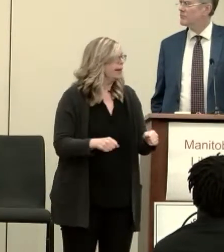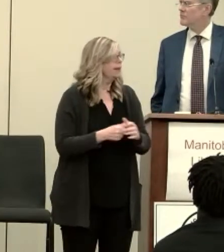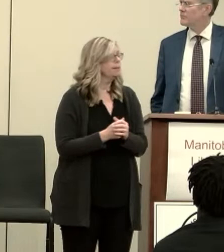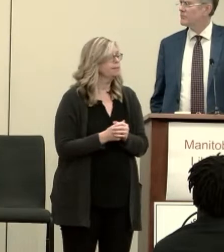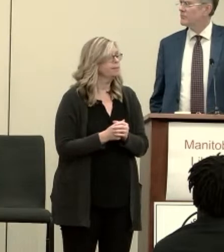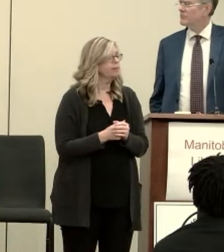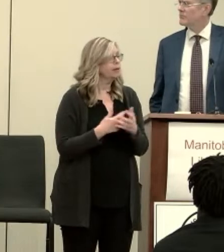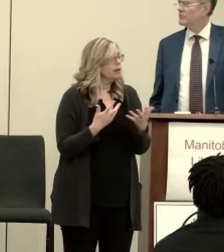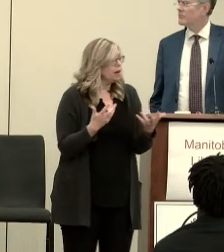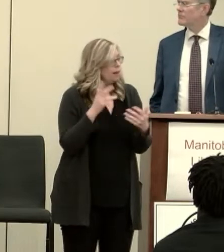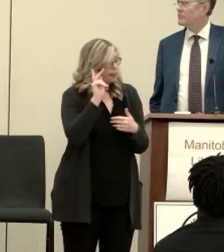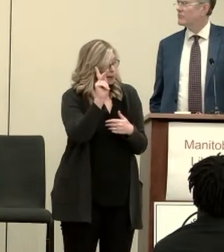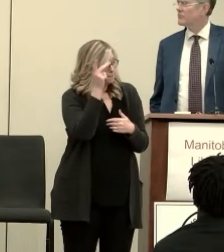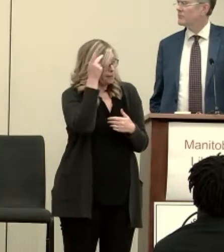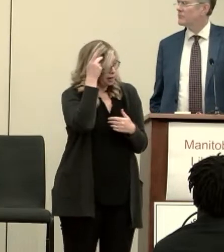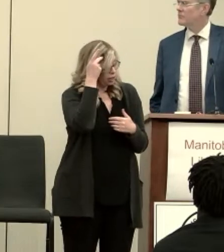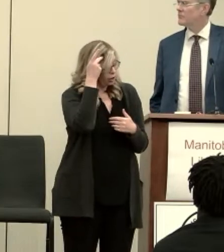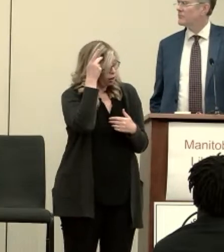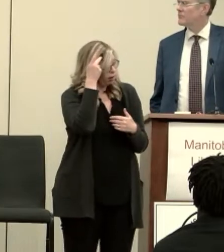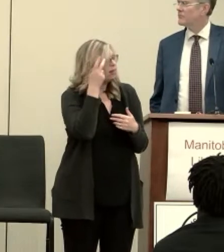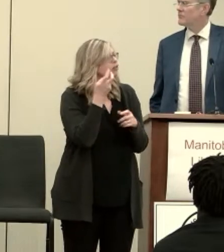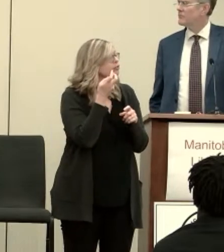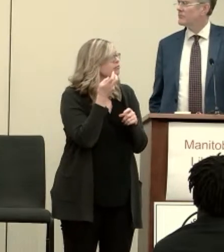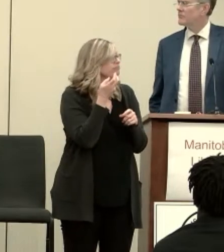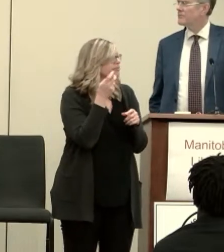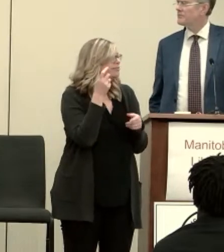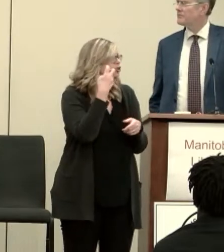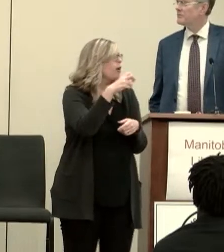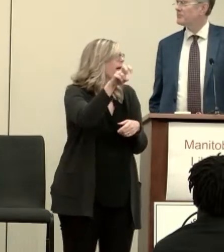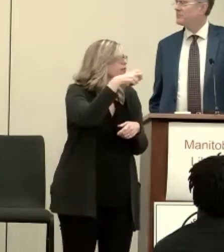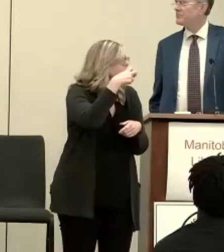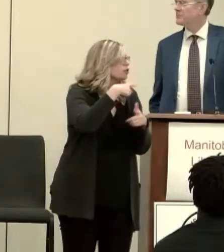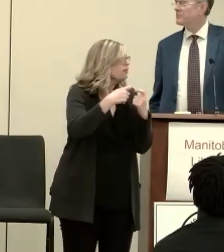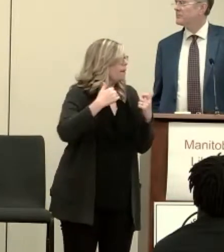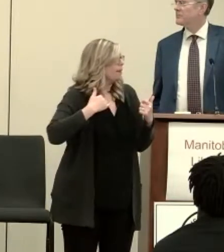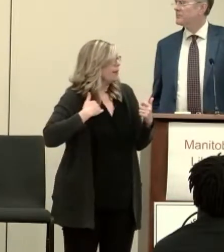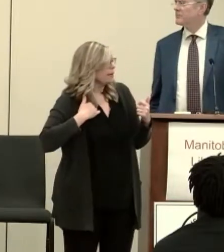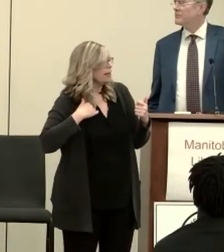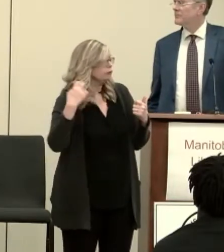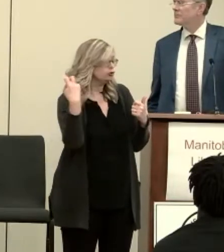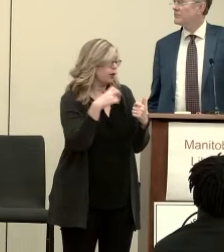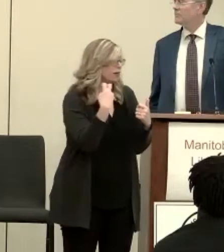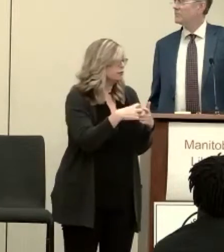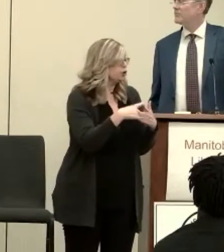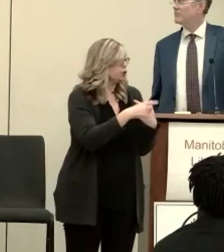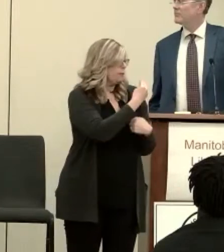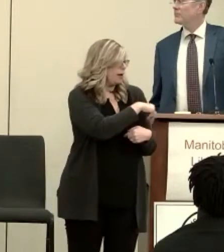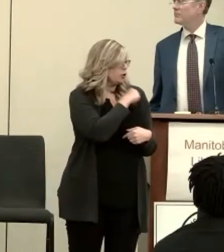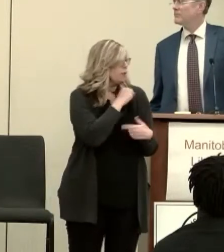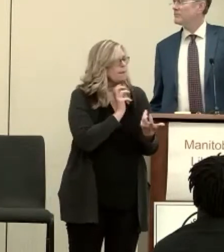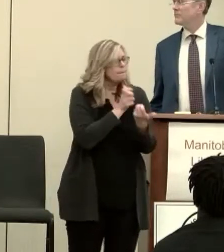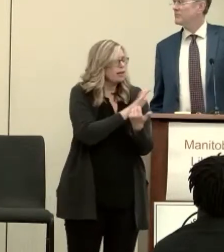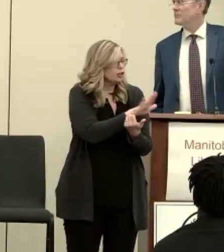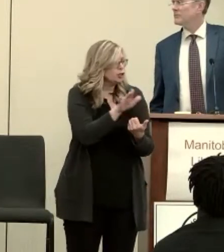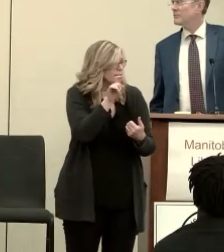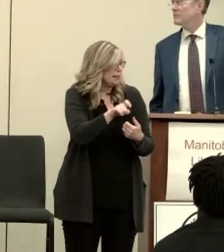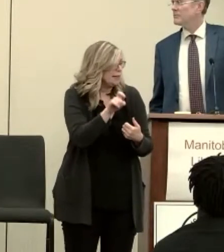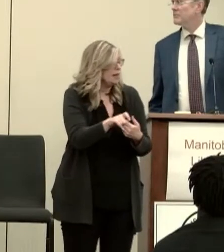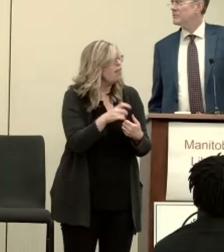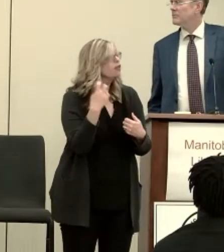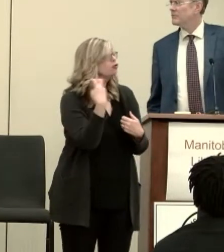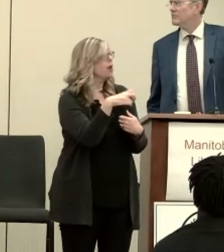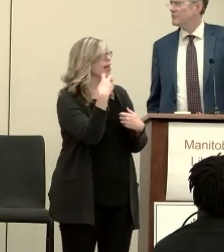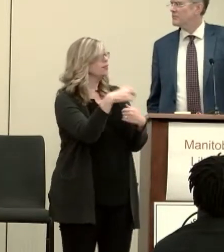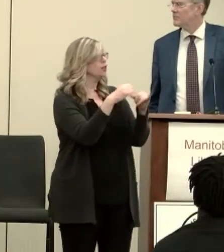the politicization of federal transfers into Manitoba to meet the needs instead of using these transfer systems